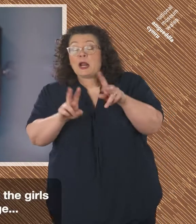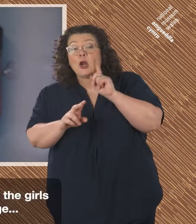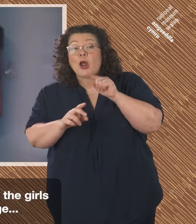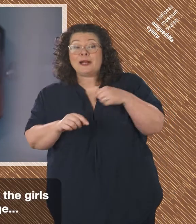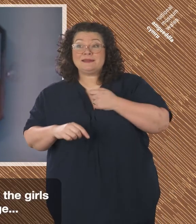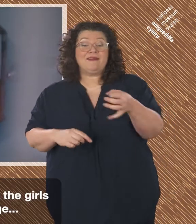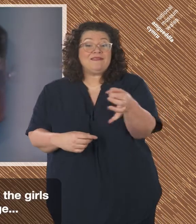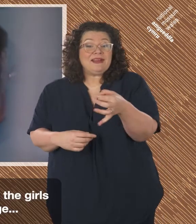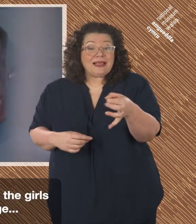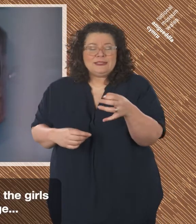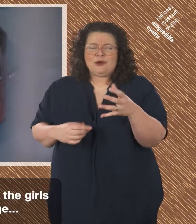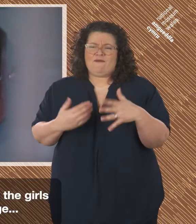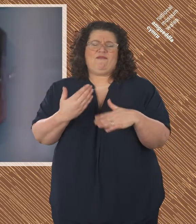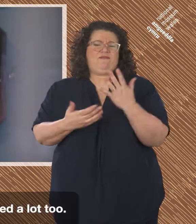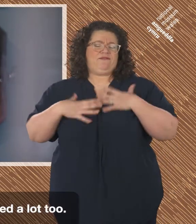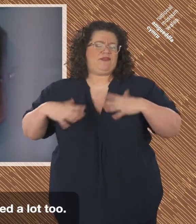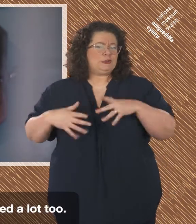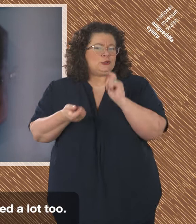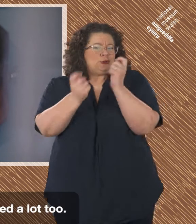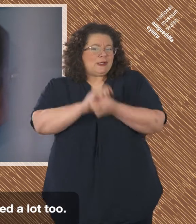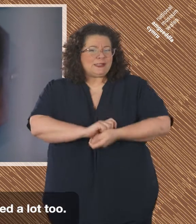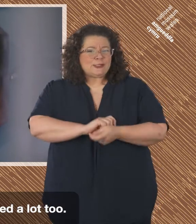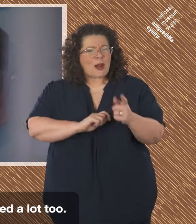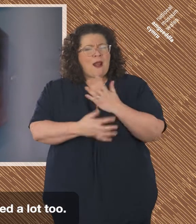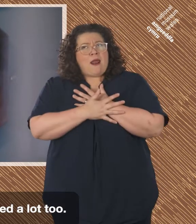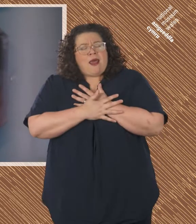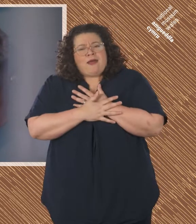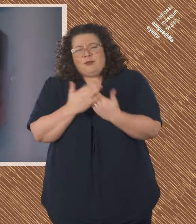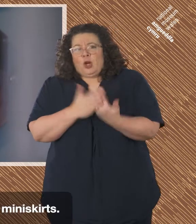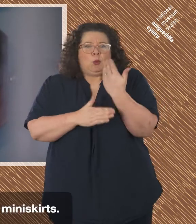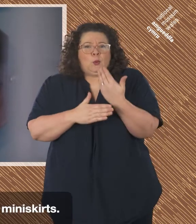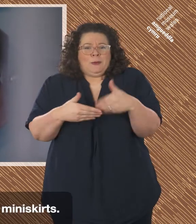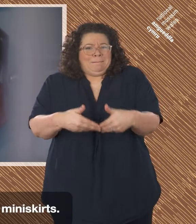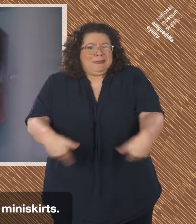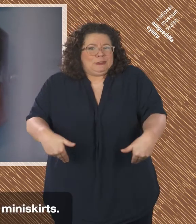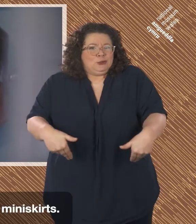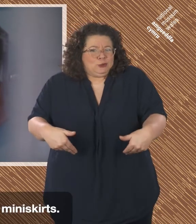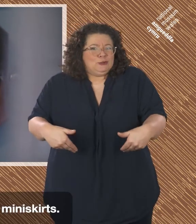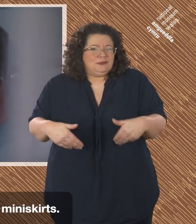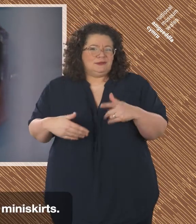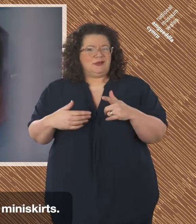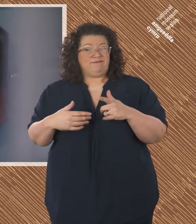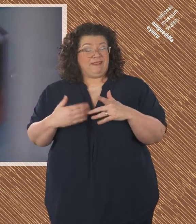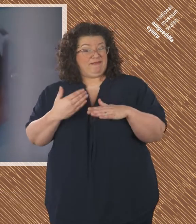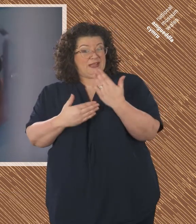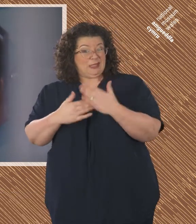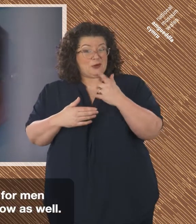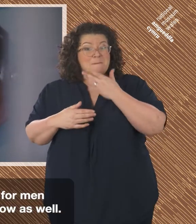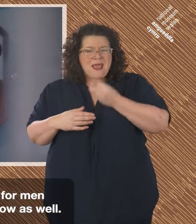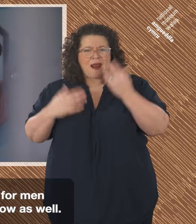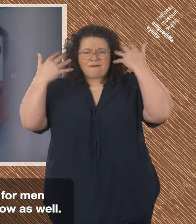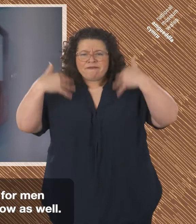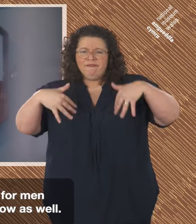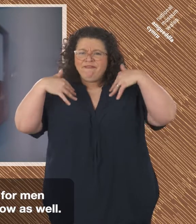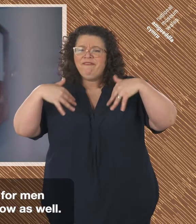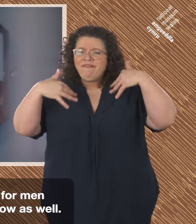And from seeing the girls in the village, fashion has changed a lot too. They love the new miniskirts. It's